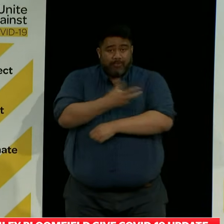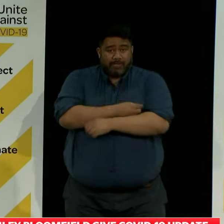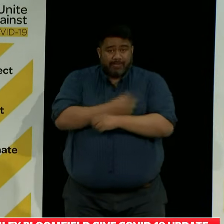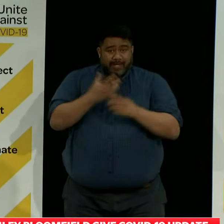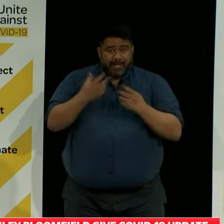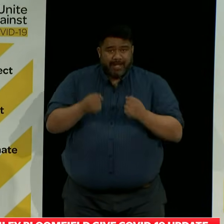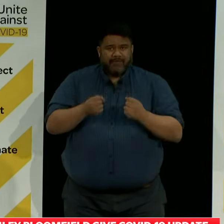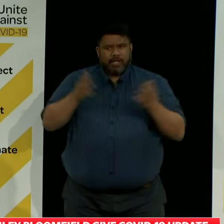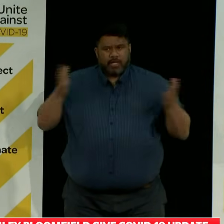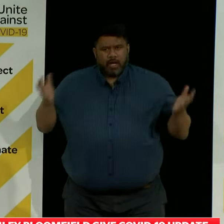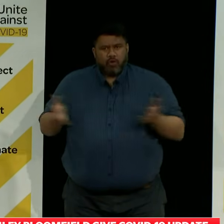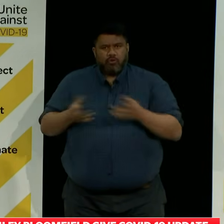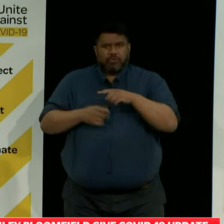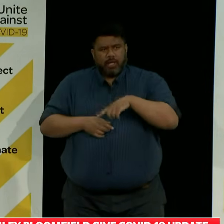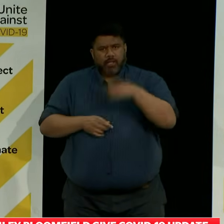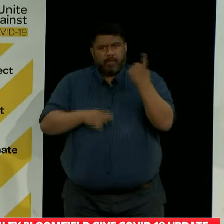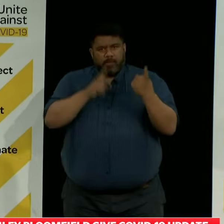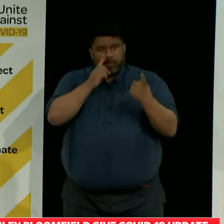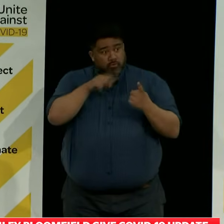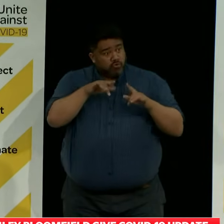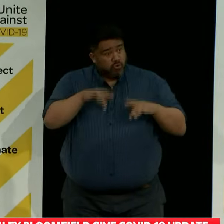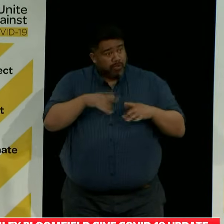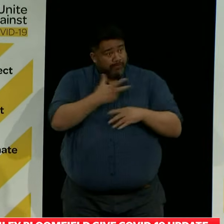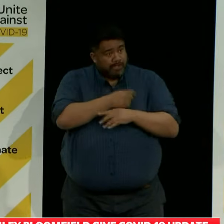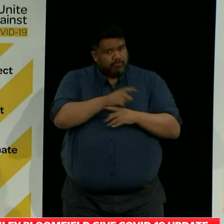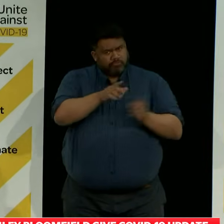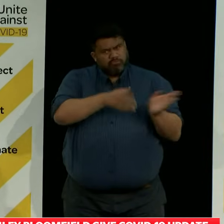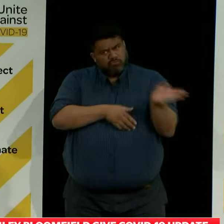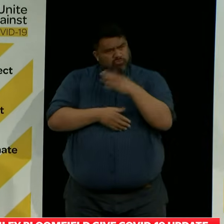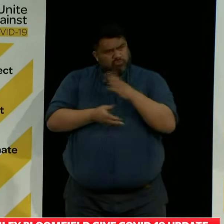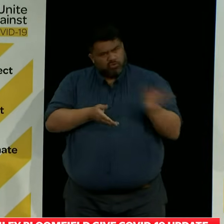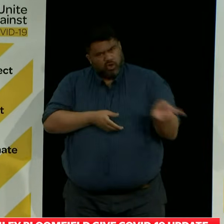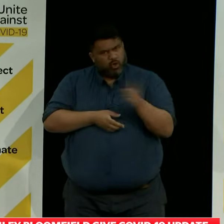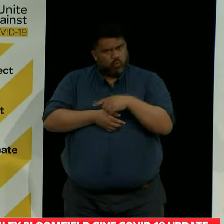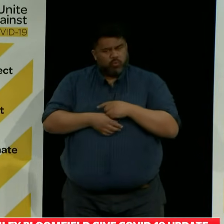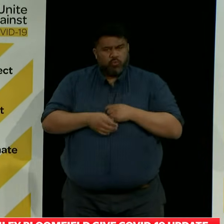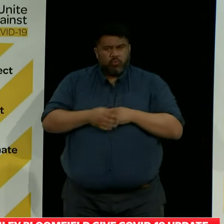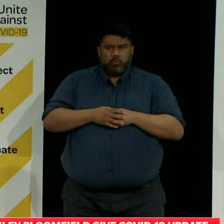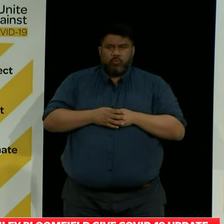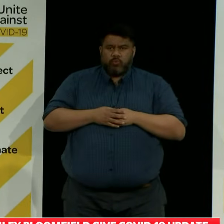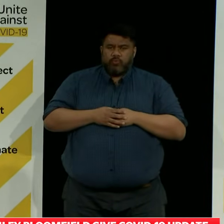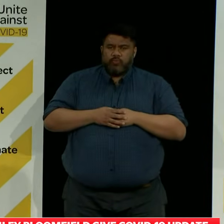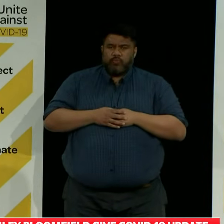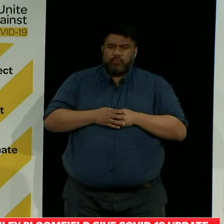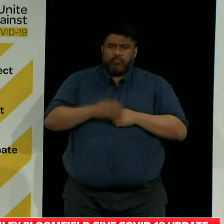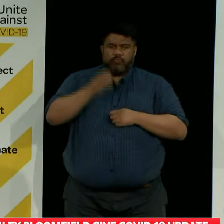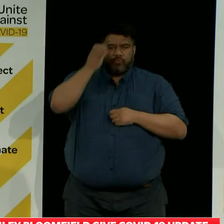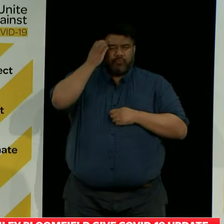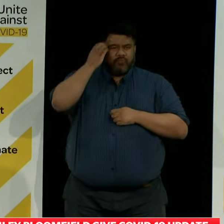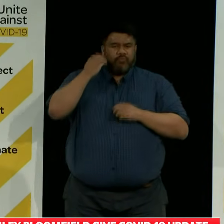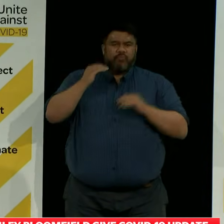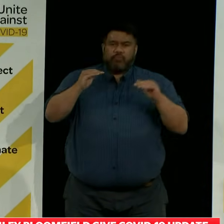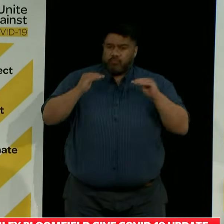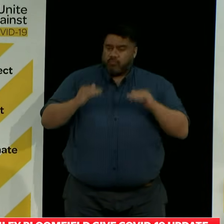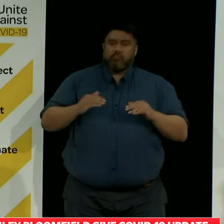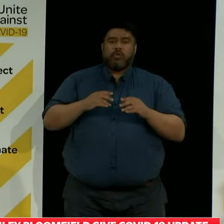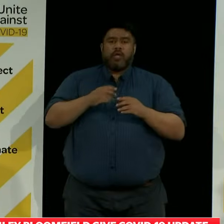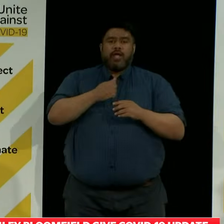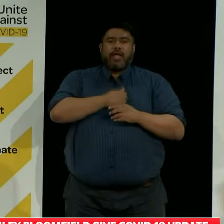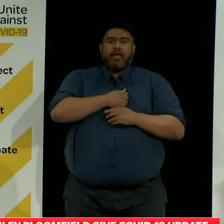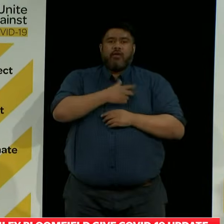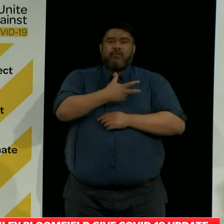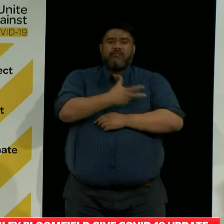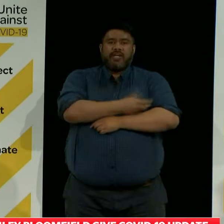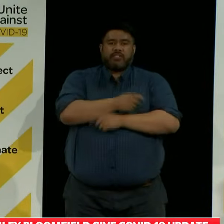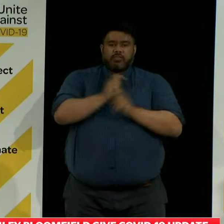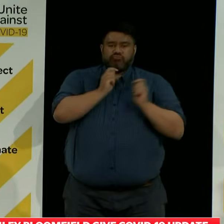along to a centre this weekend. Tomorrow, I'll set out our plan for the final stages of our vaccination campaign and activities to drive